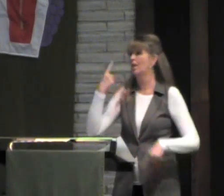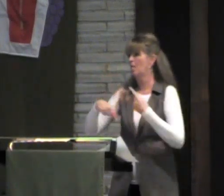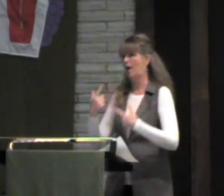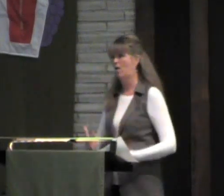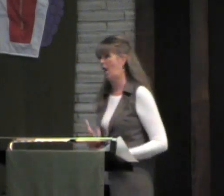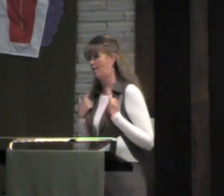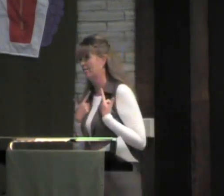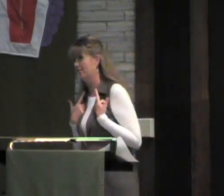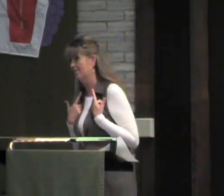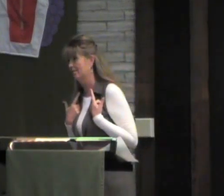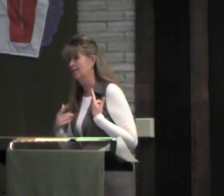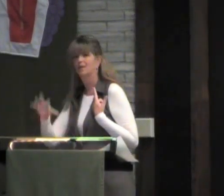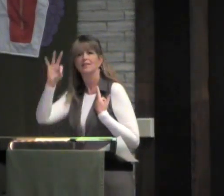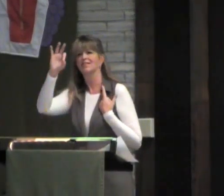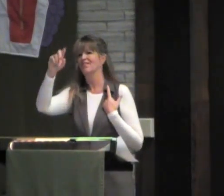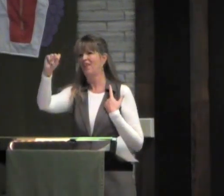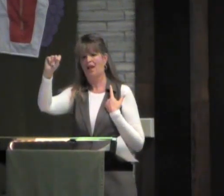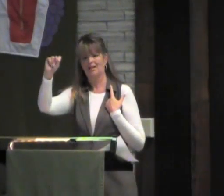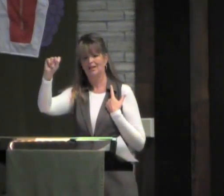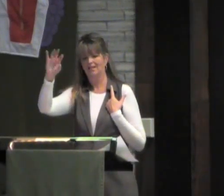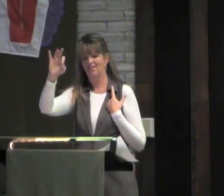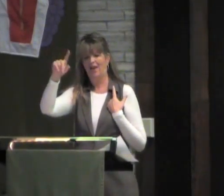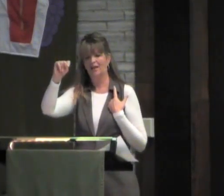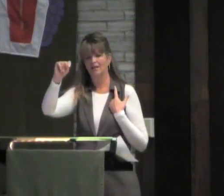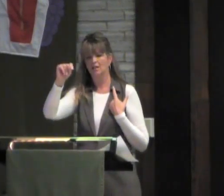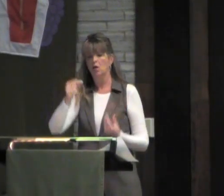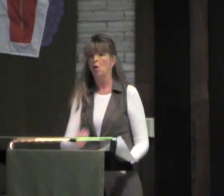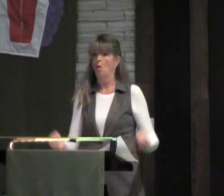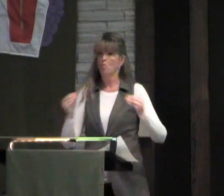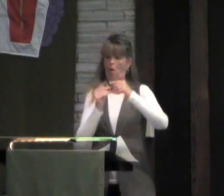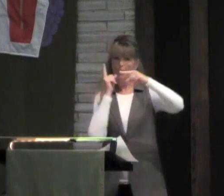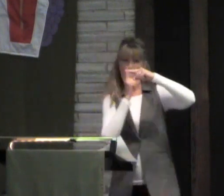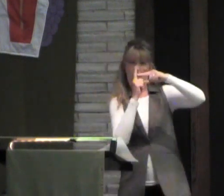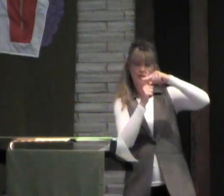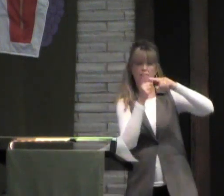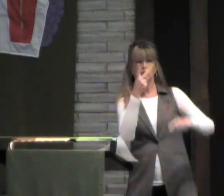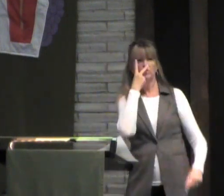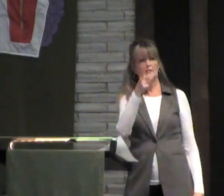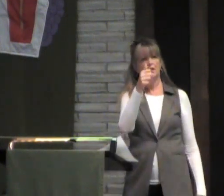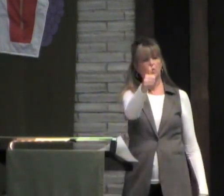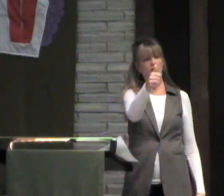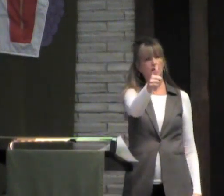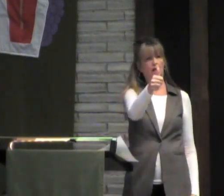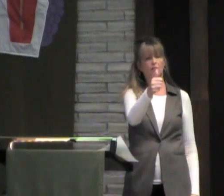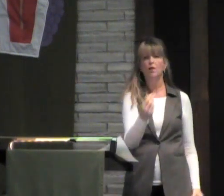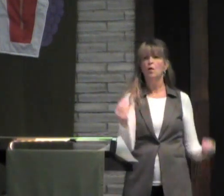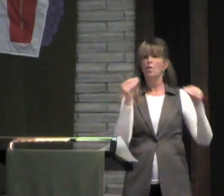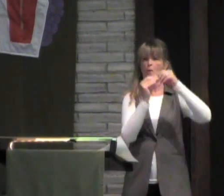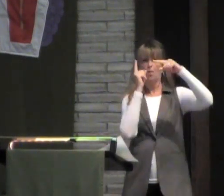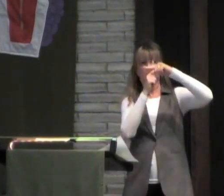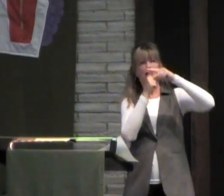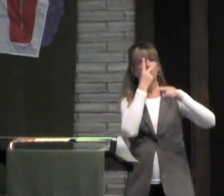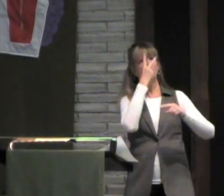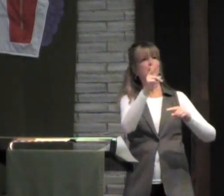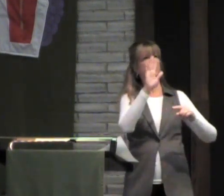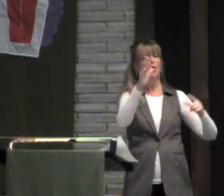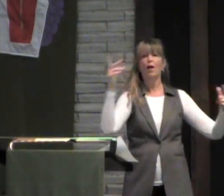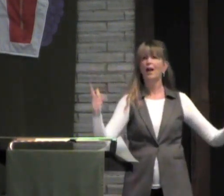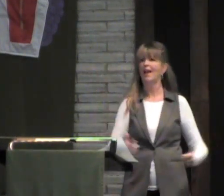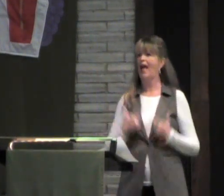negative you will feel about life. It's a fact. The more positive you see yourself, the more positive you see